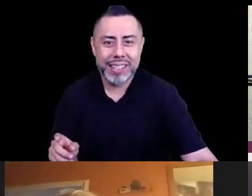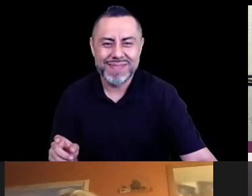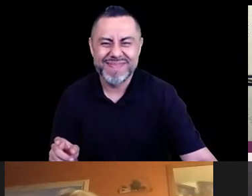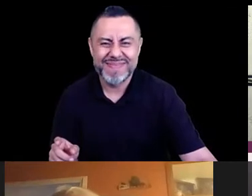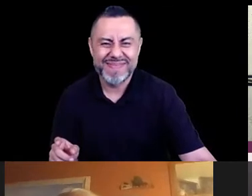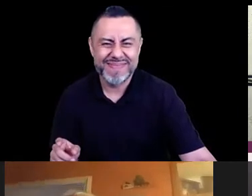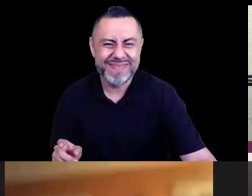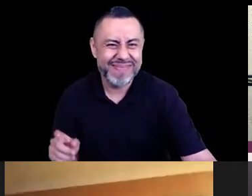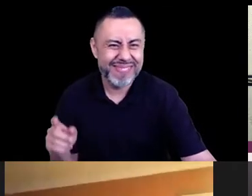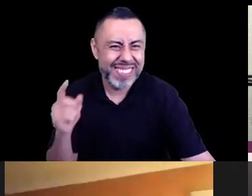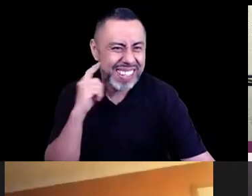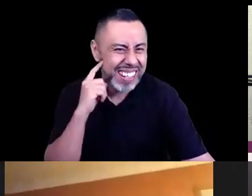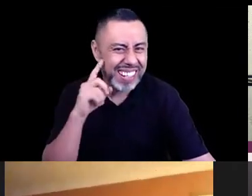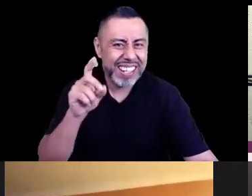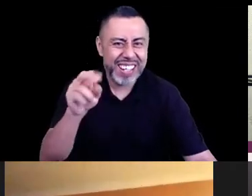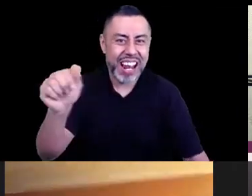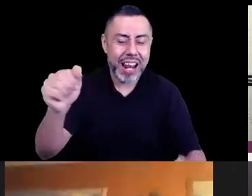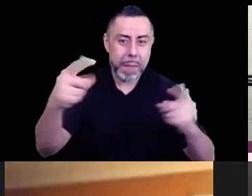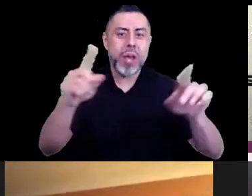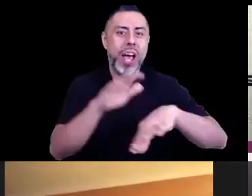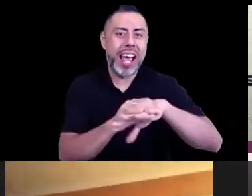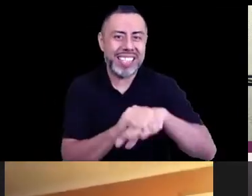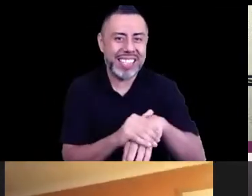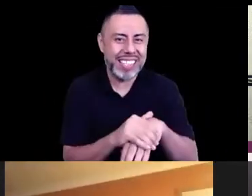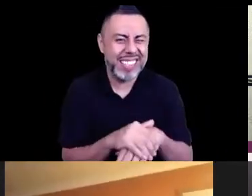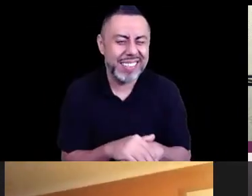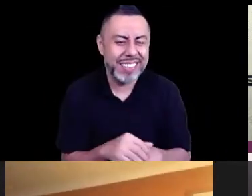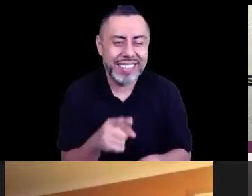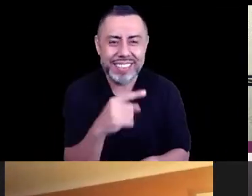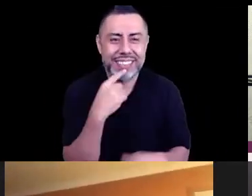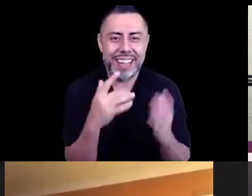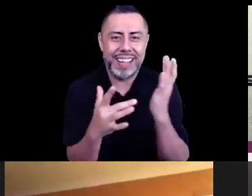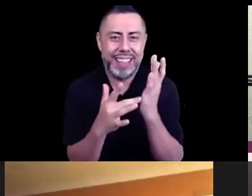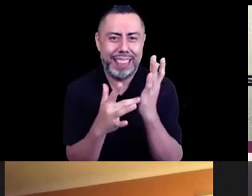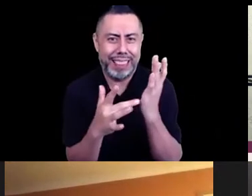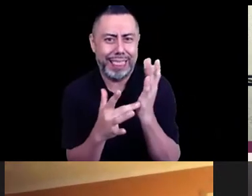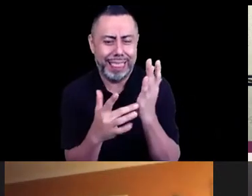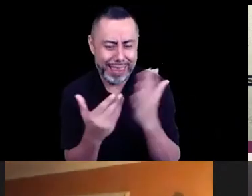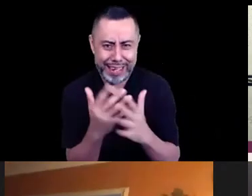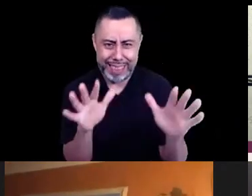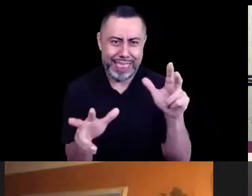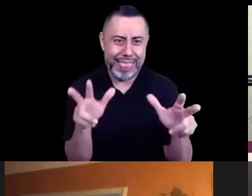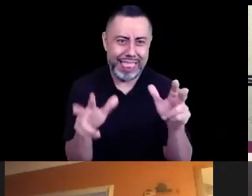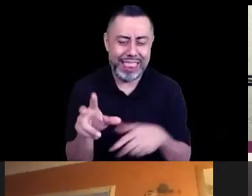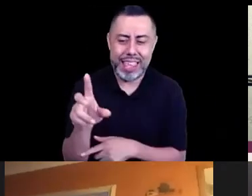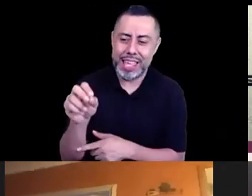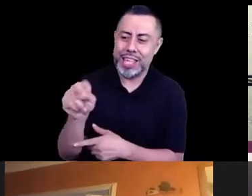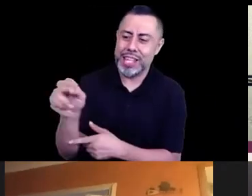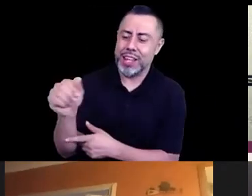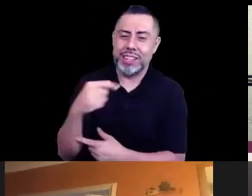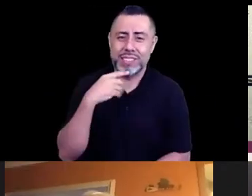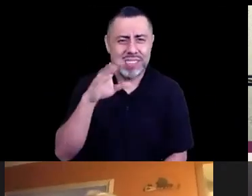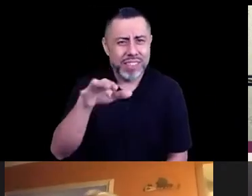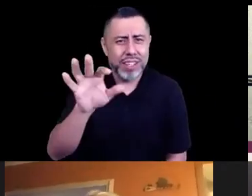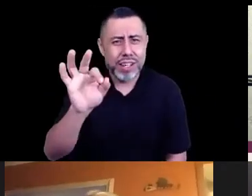Oh, there we go. Got it. New technology here. So, Frank, that